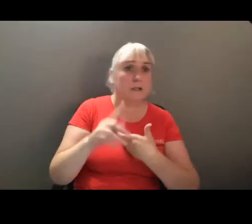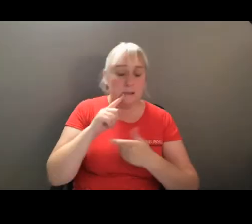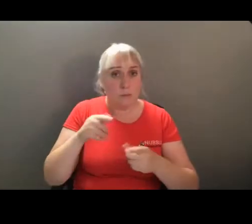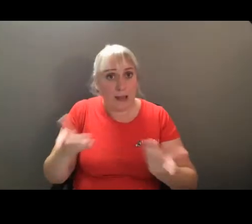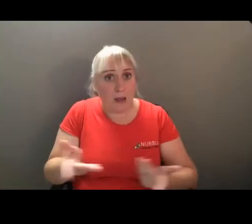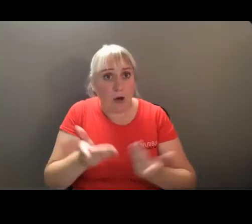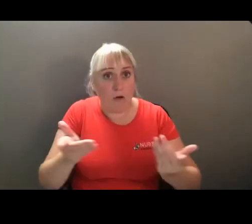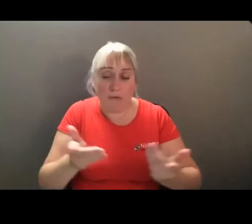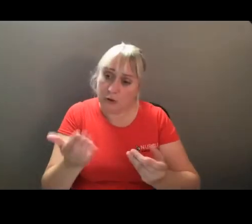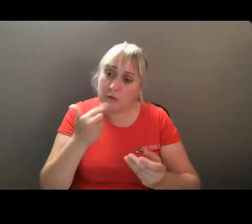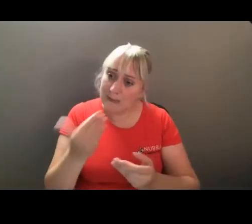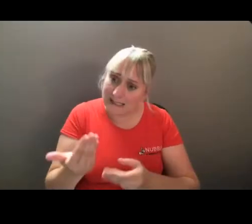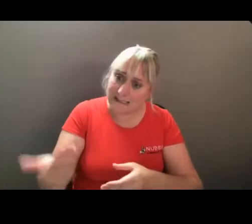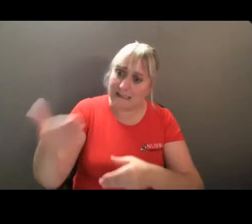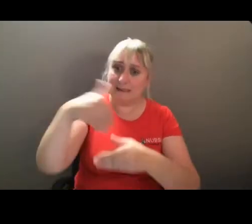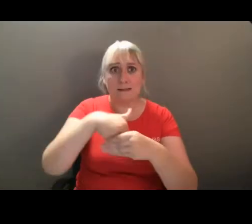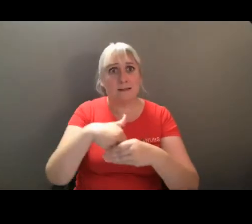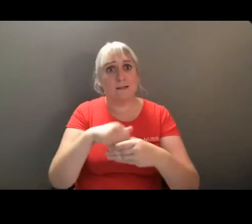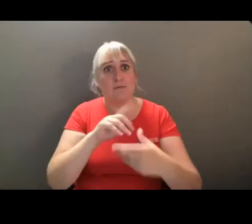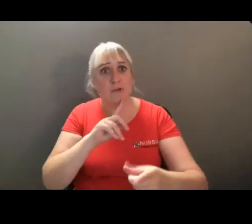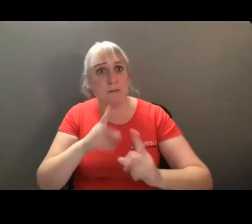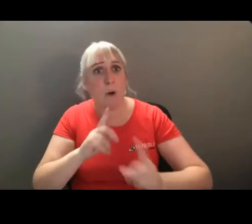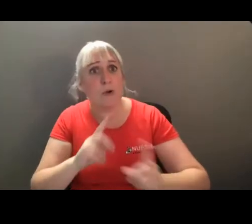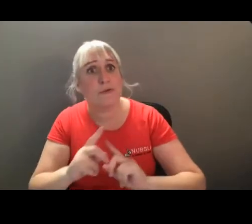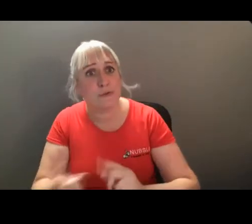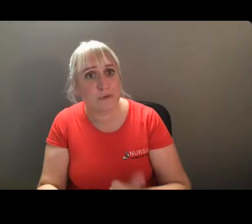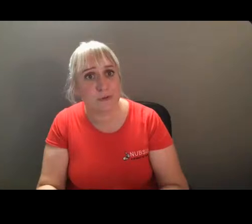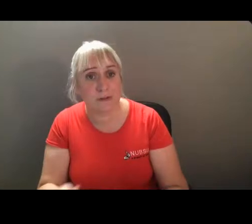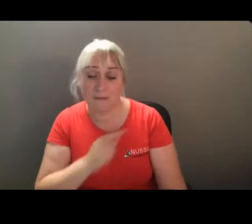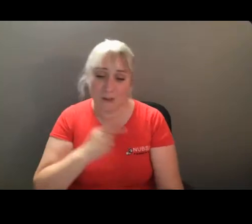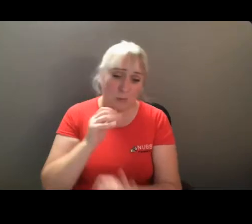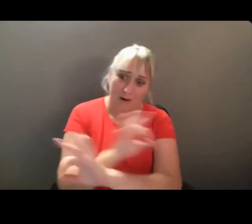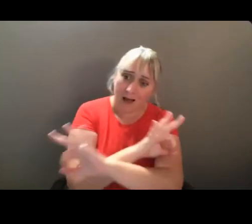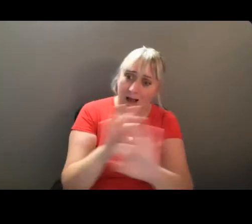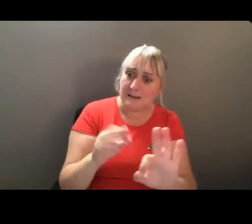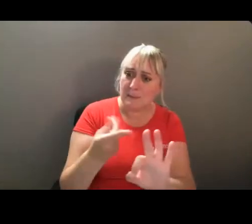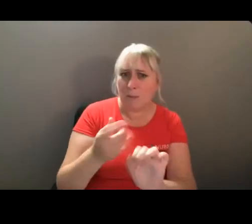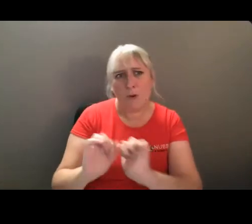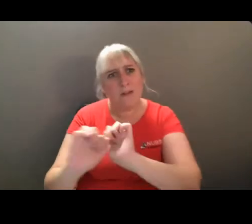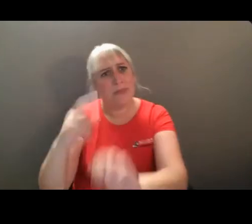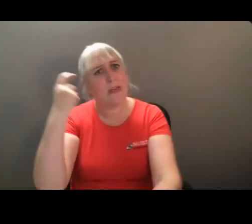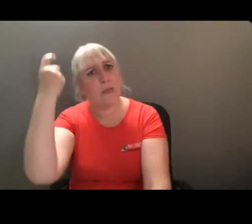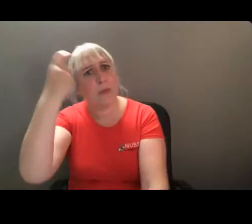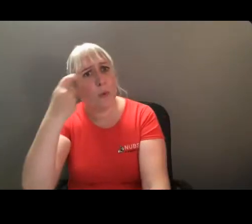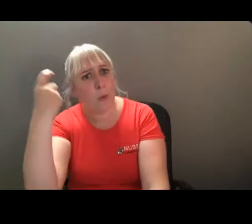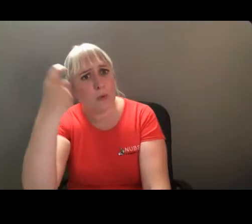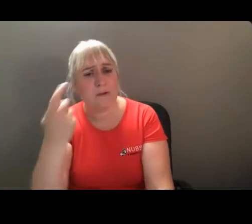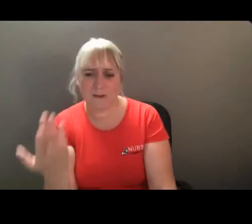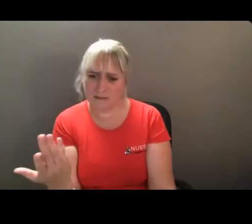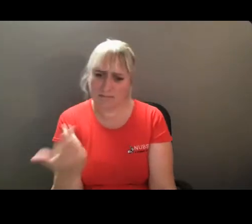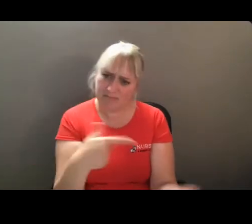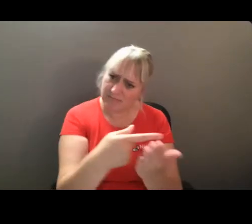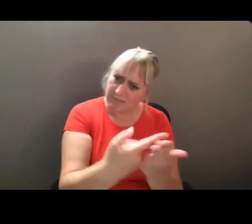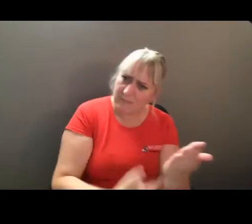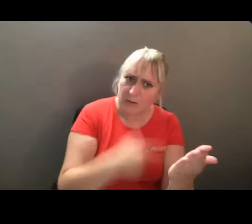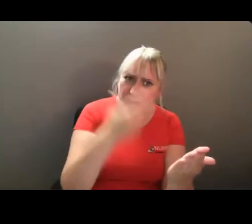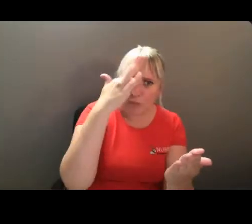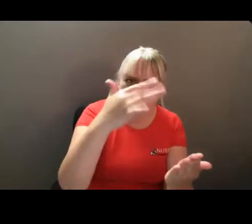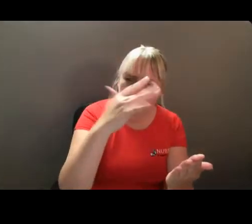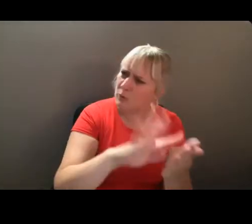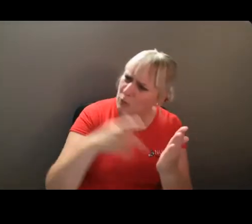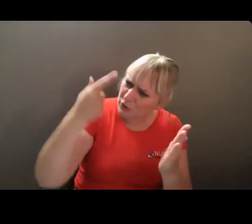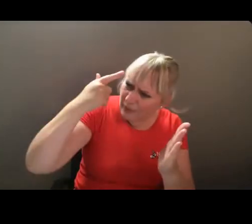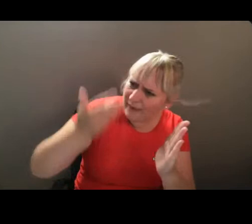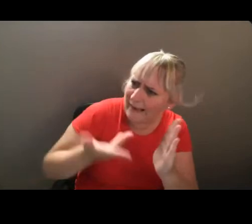respond to the consultation. We will ask people what their thoughts are on the principles that have already been outlined today. We'll afford them